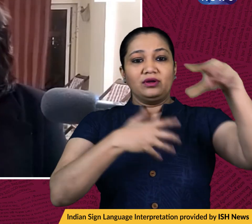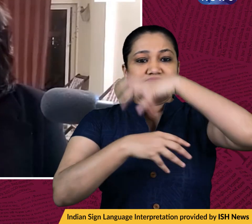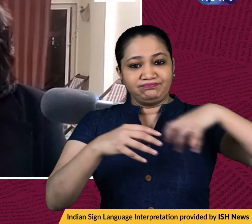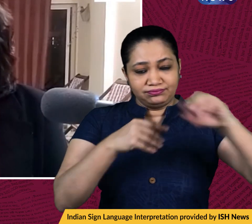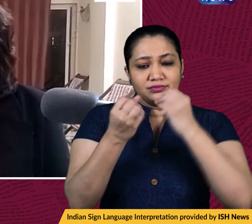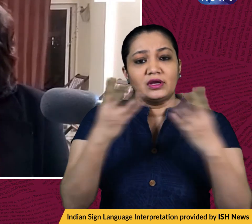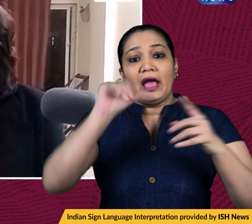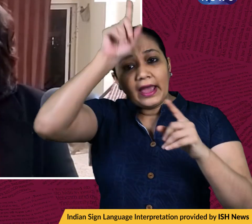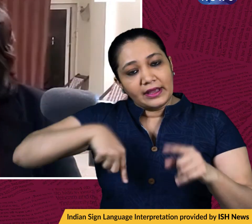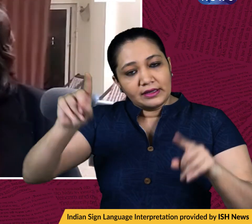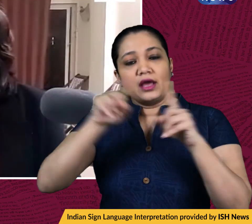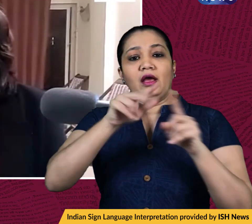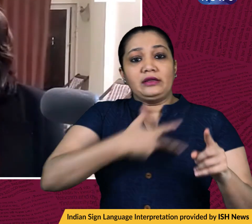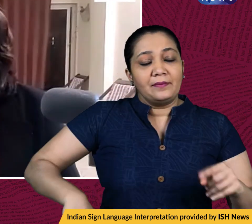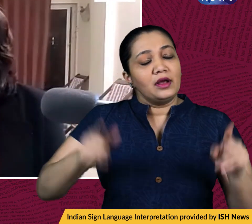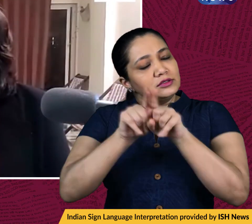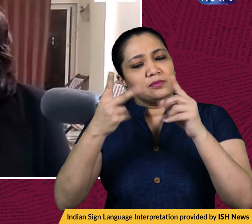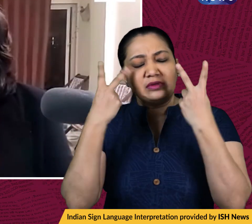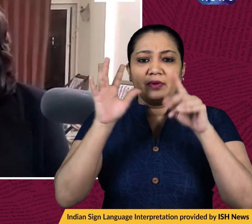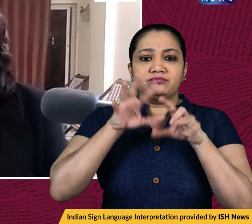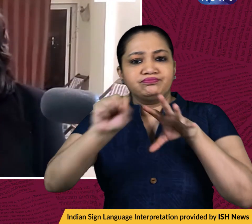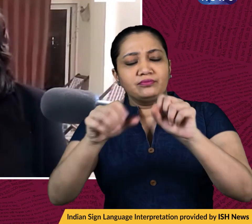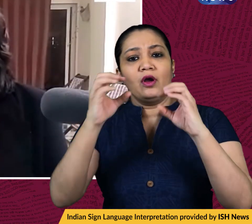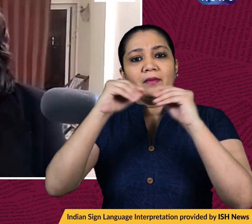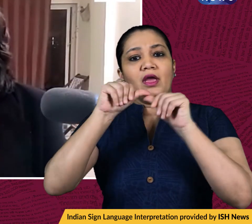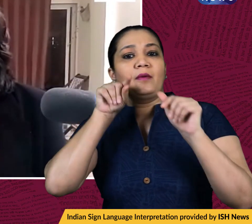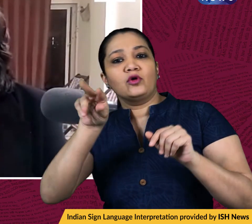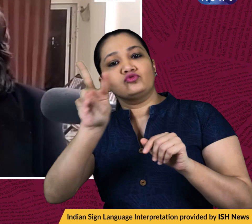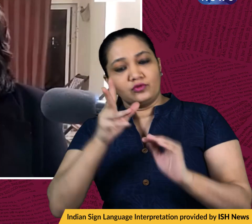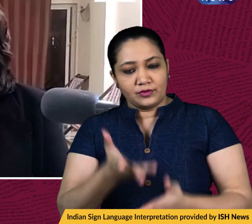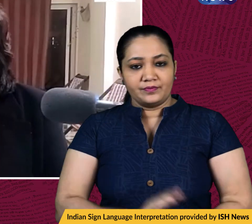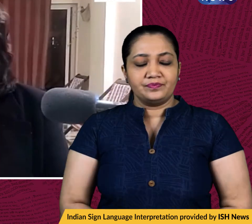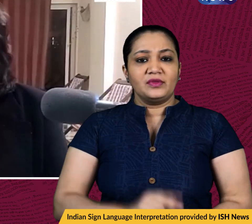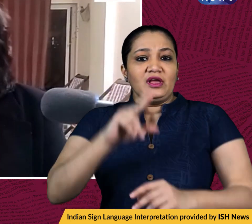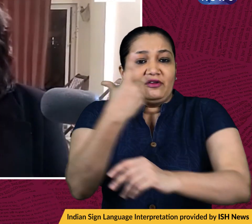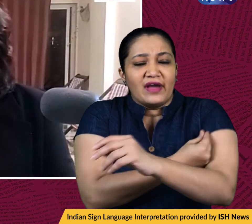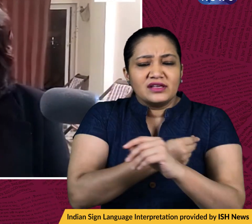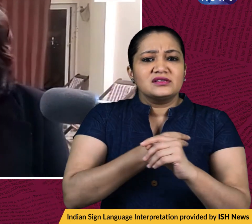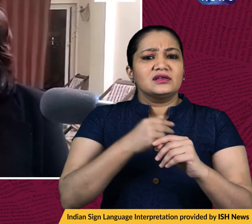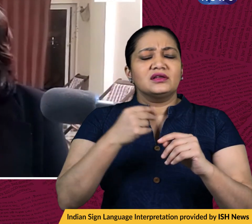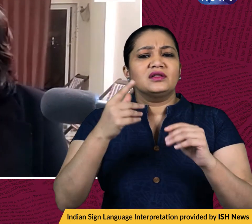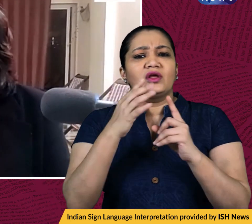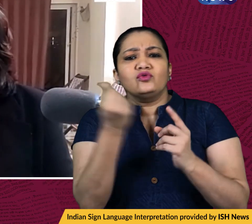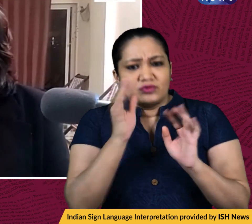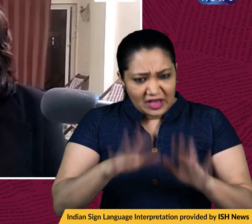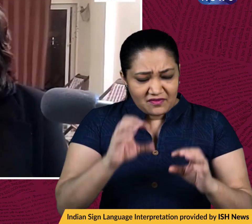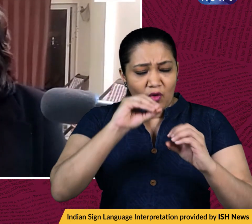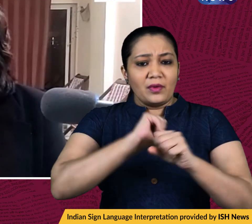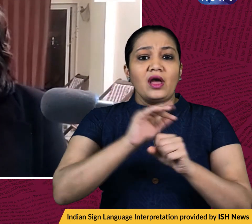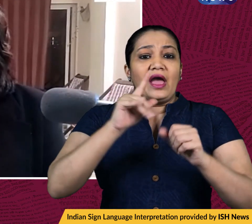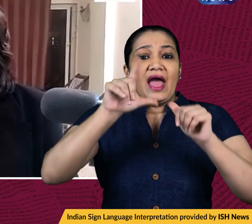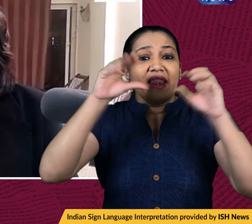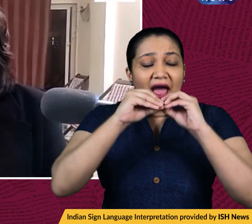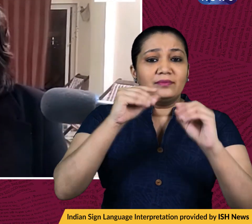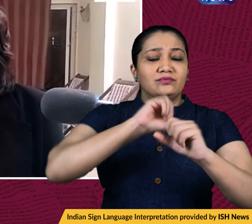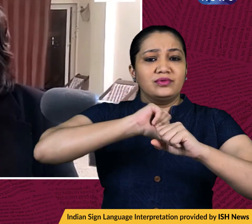countries, especially India and Denmark. On how current vaccines against COVID are responding to Omicron, she said that